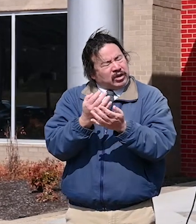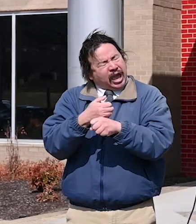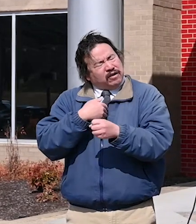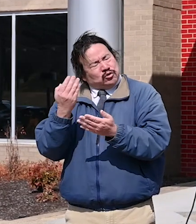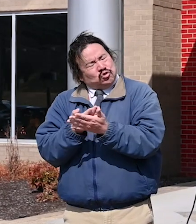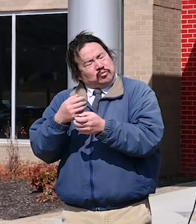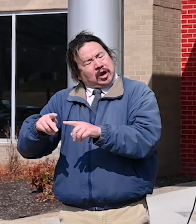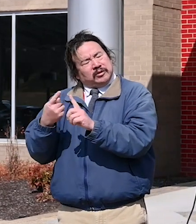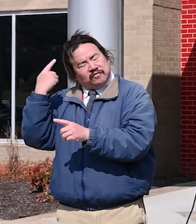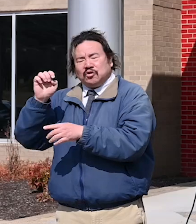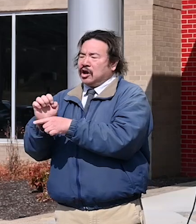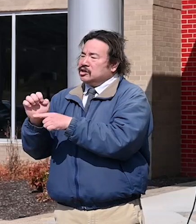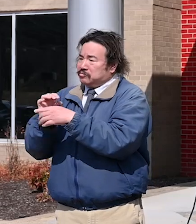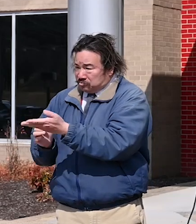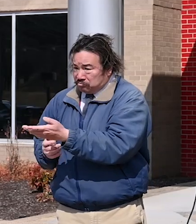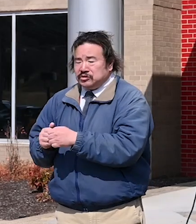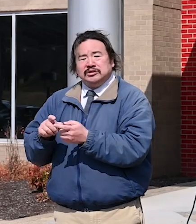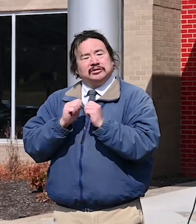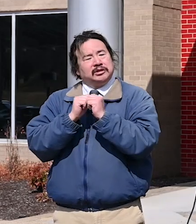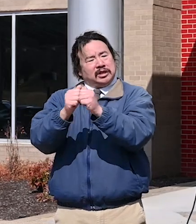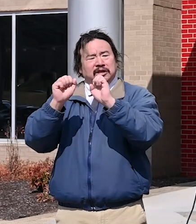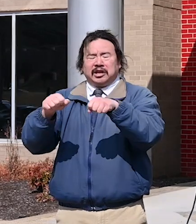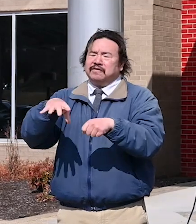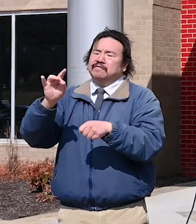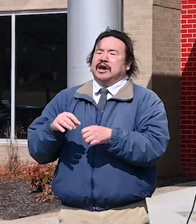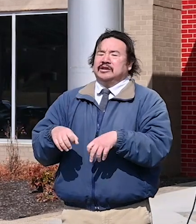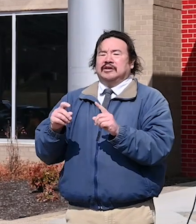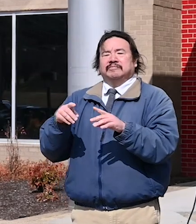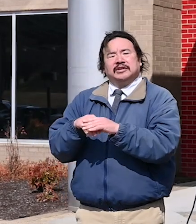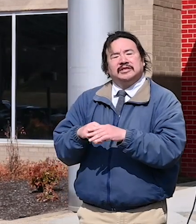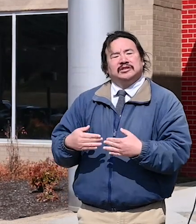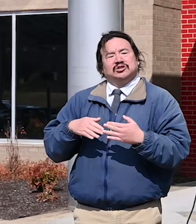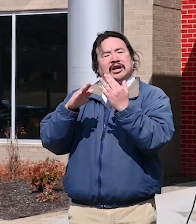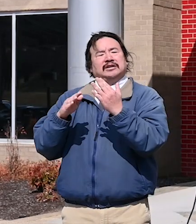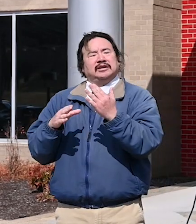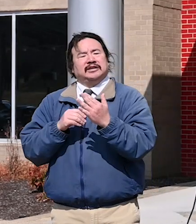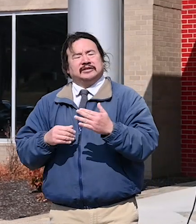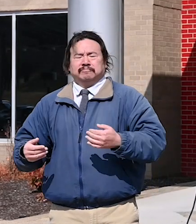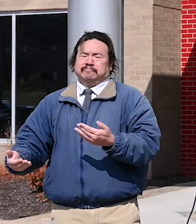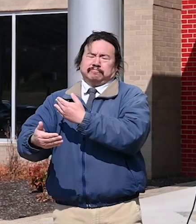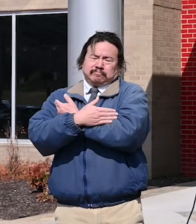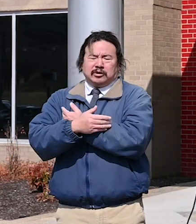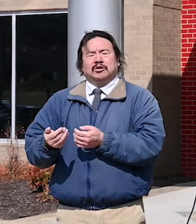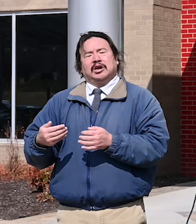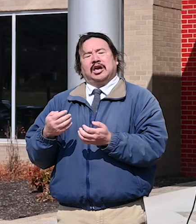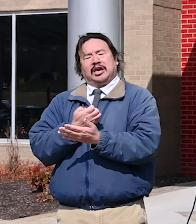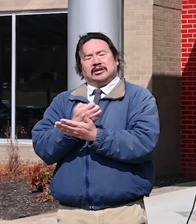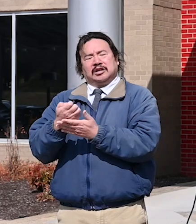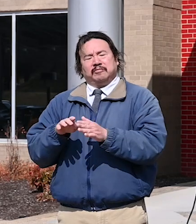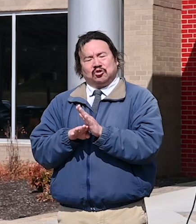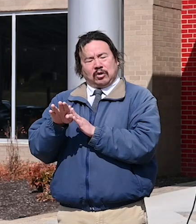through entrepreneurship. Together, we can find opportunities in these challenges and embrace economic